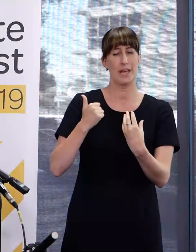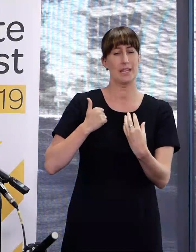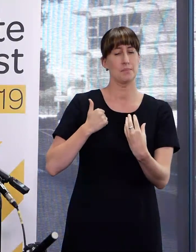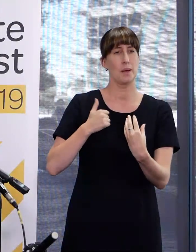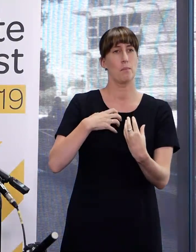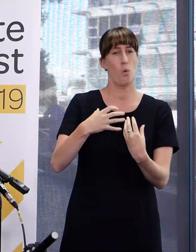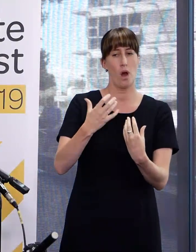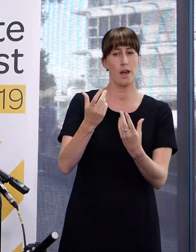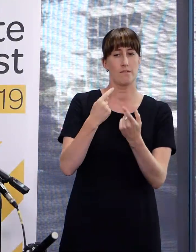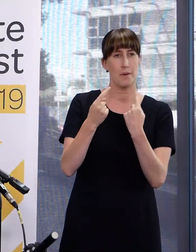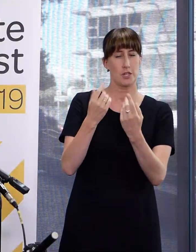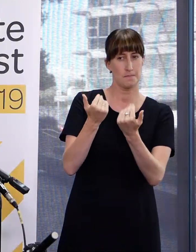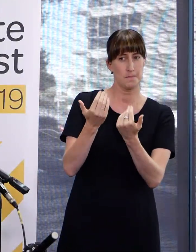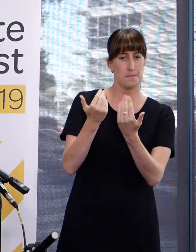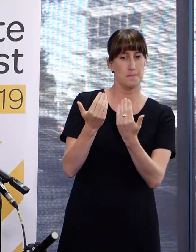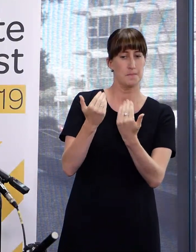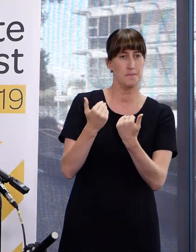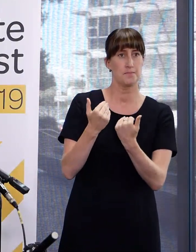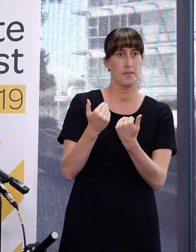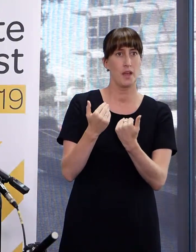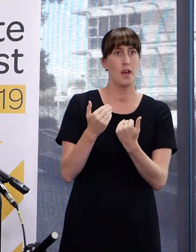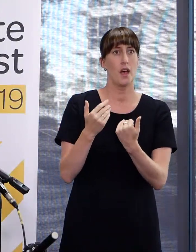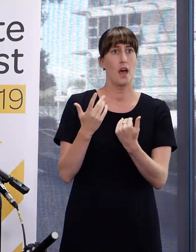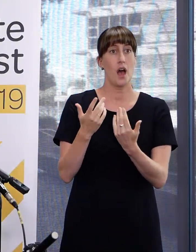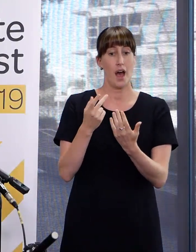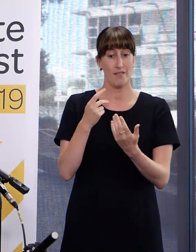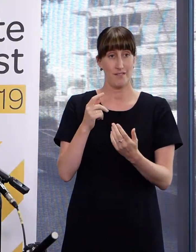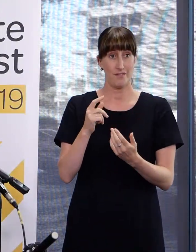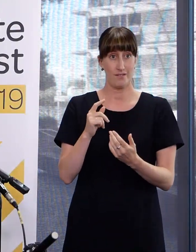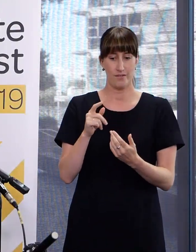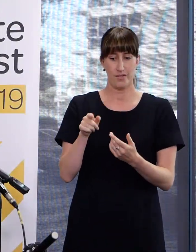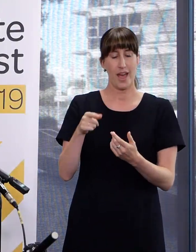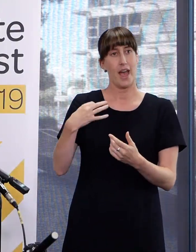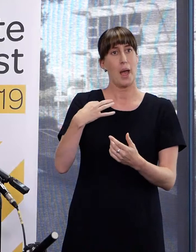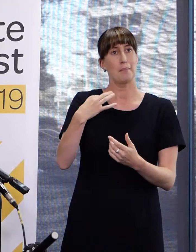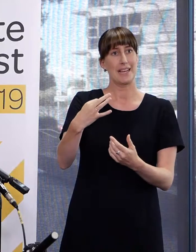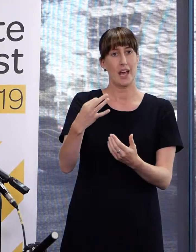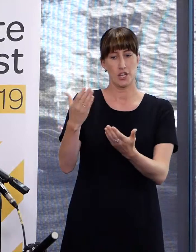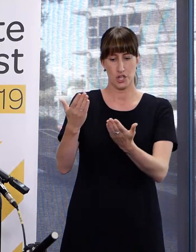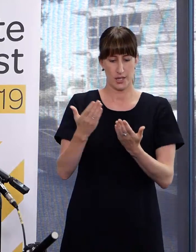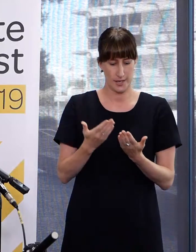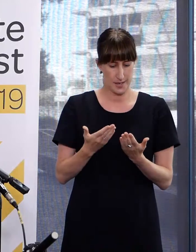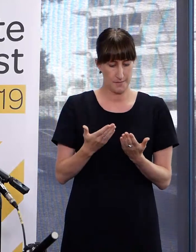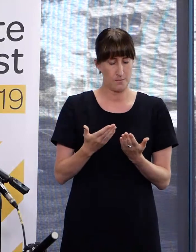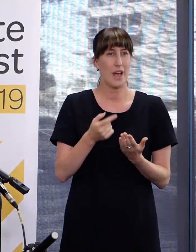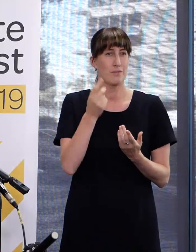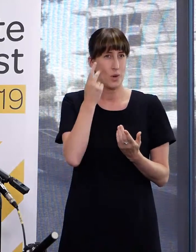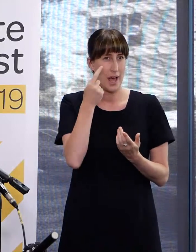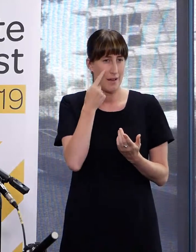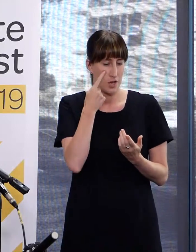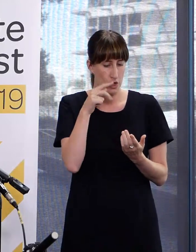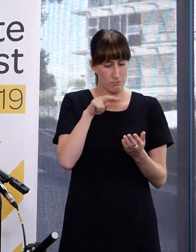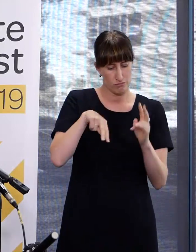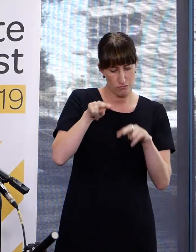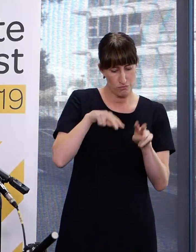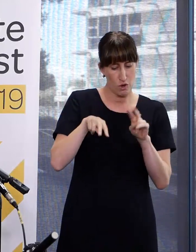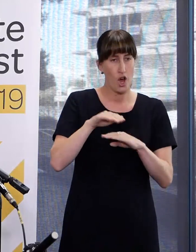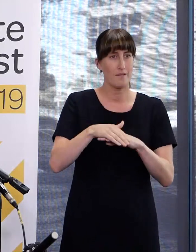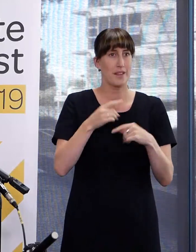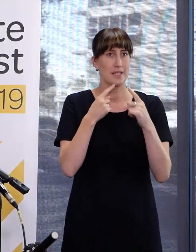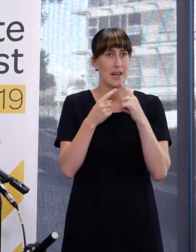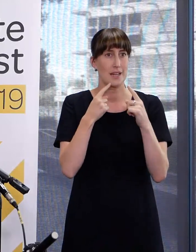really get a sense of what data came in with that application, then we'll be in a better position to talk about